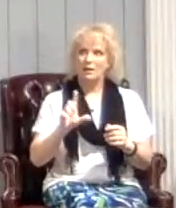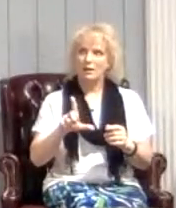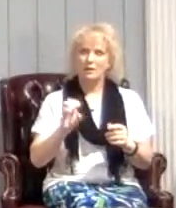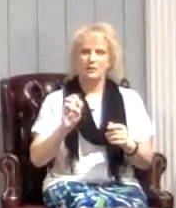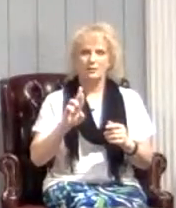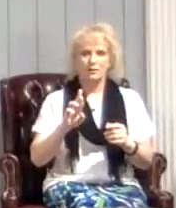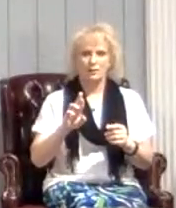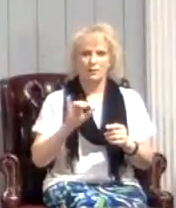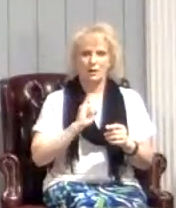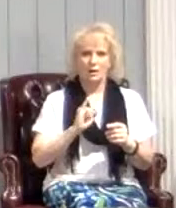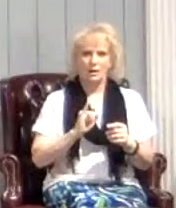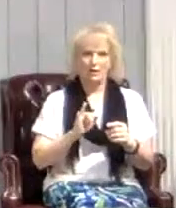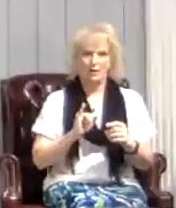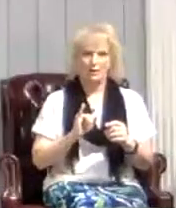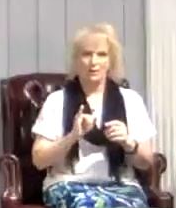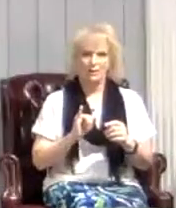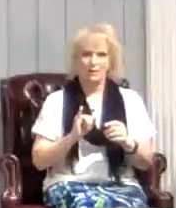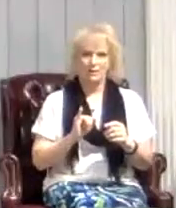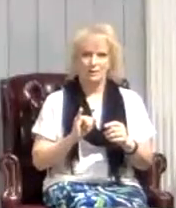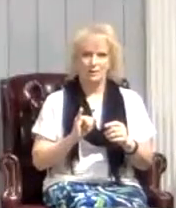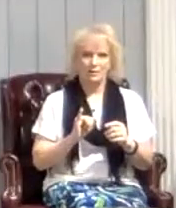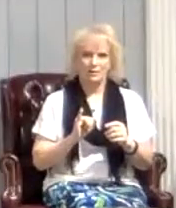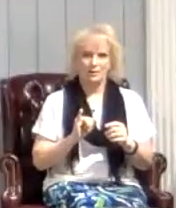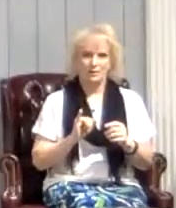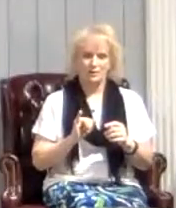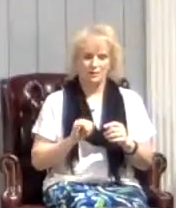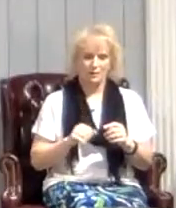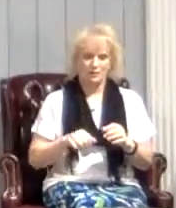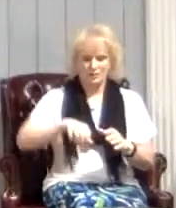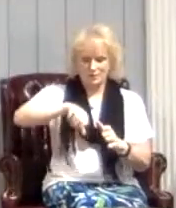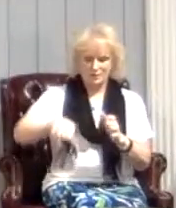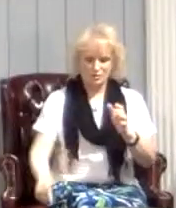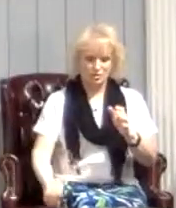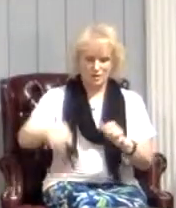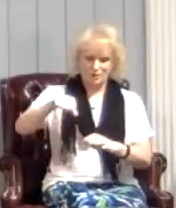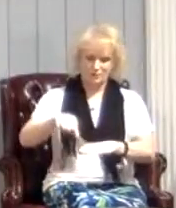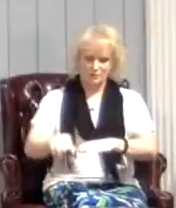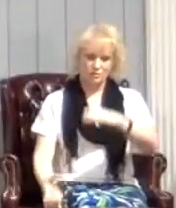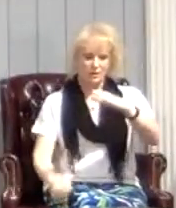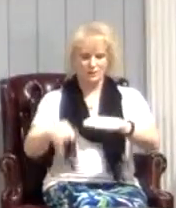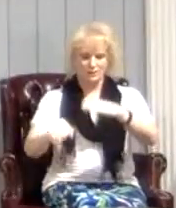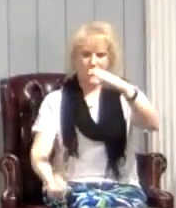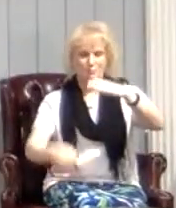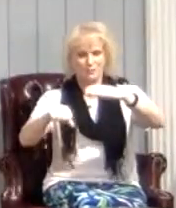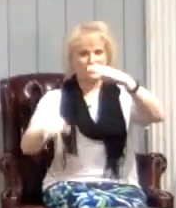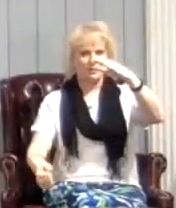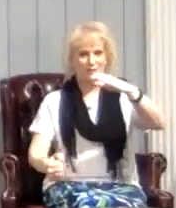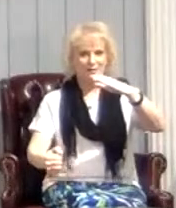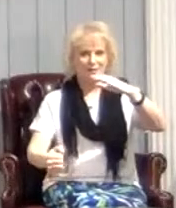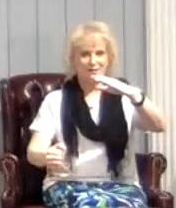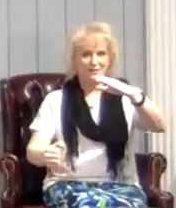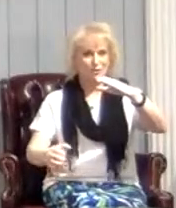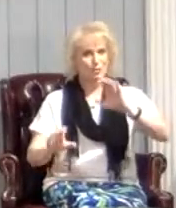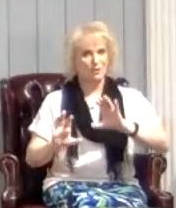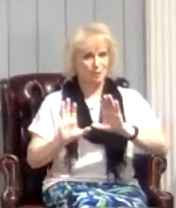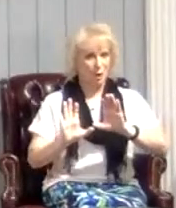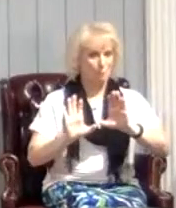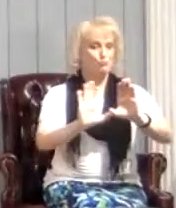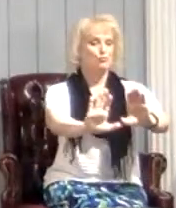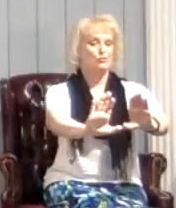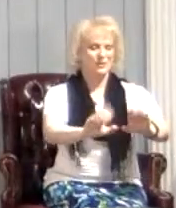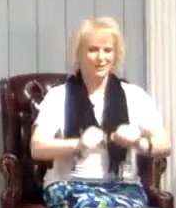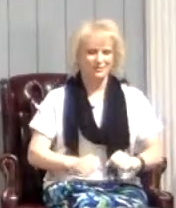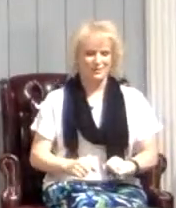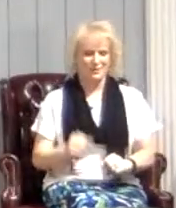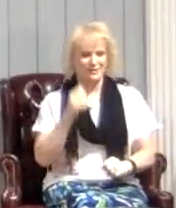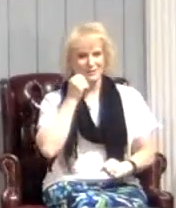I jacked the trailer up and then pushed it off of the jacks and, you know, about 2 or 3 feet. And she was just amazed that I knew how to do